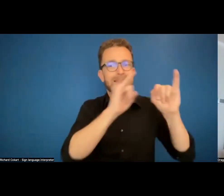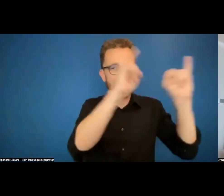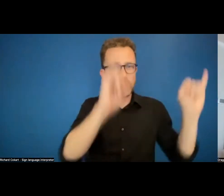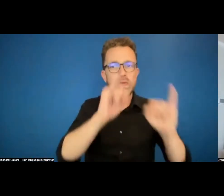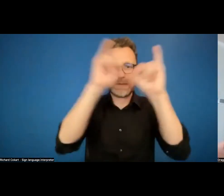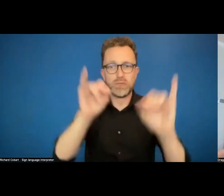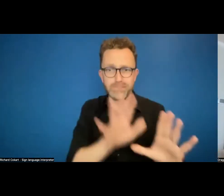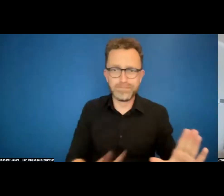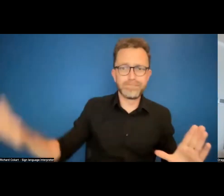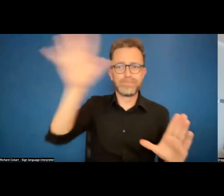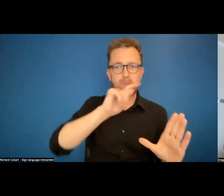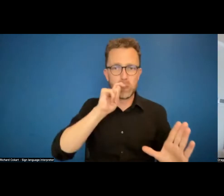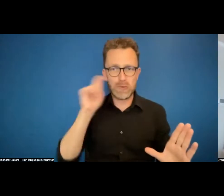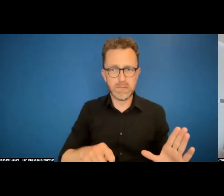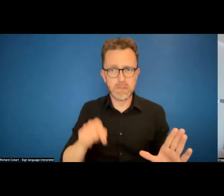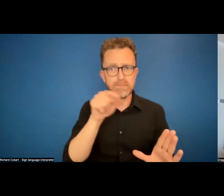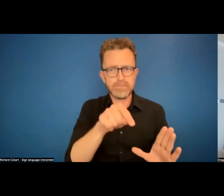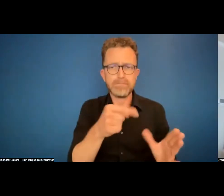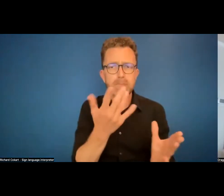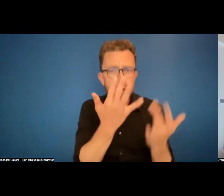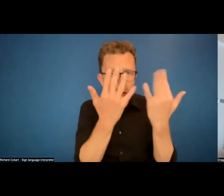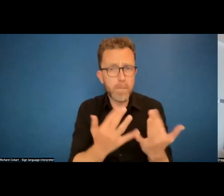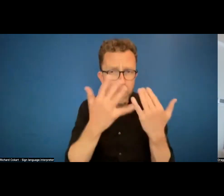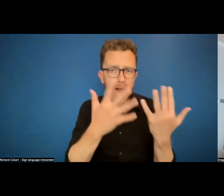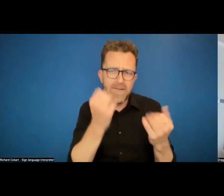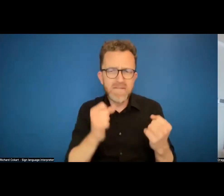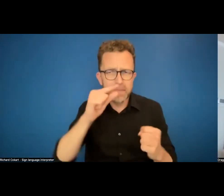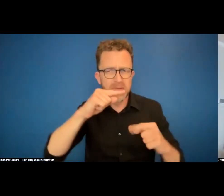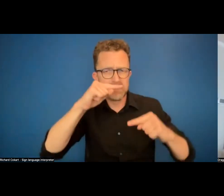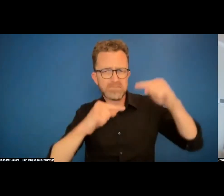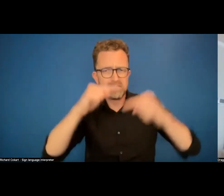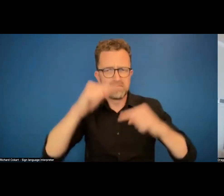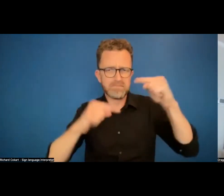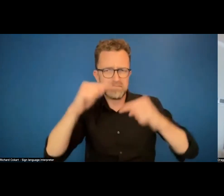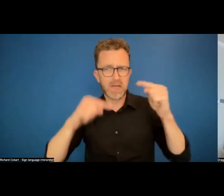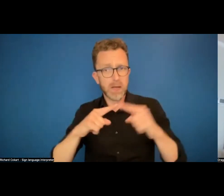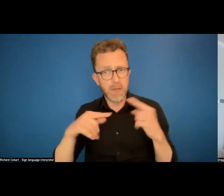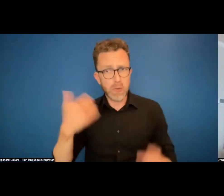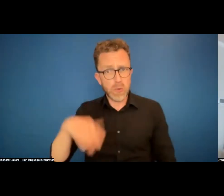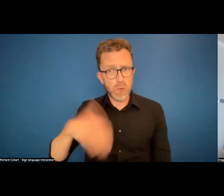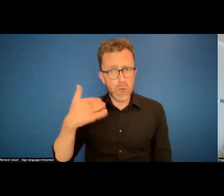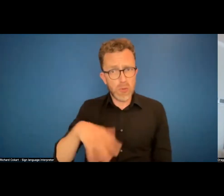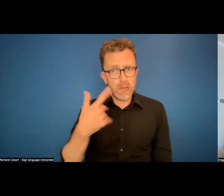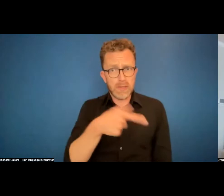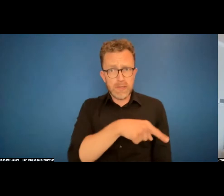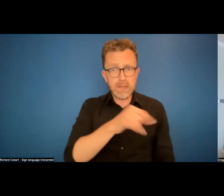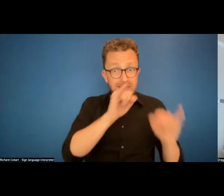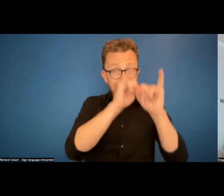after the war and when we heard about these agreements, it was that